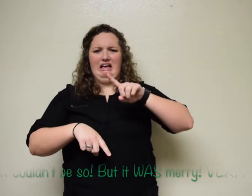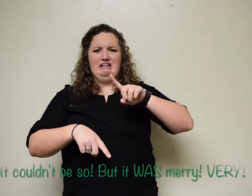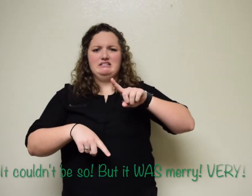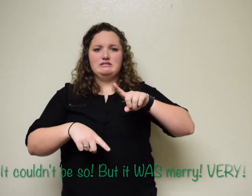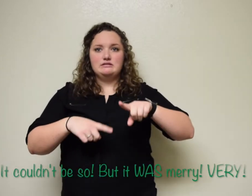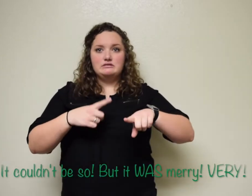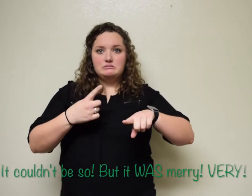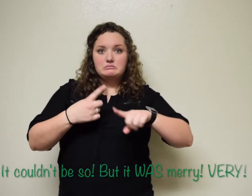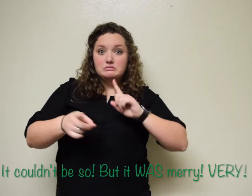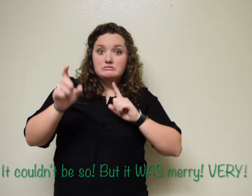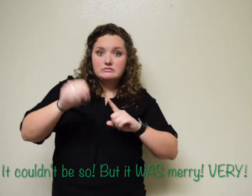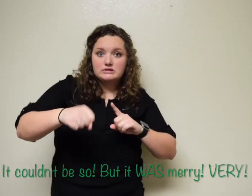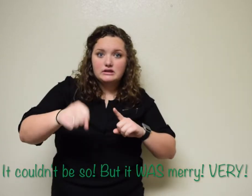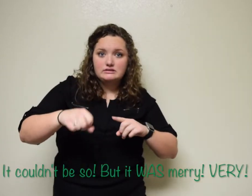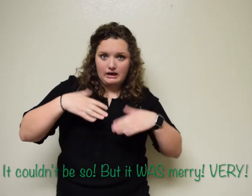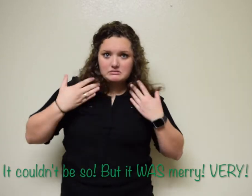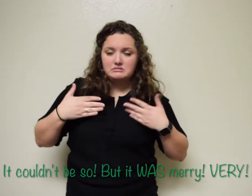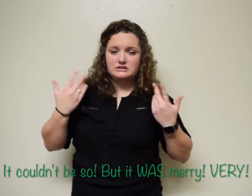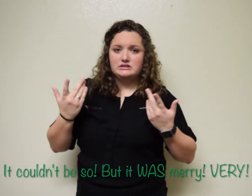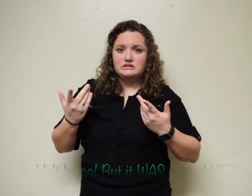so but it was merry very